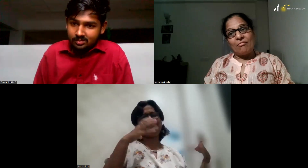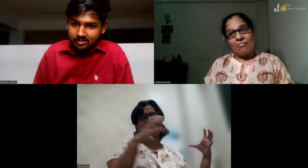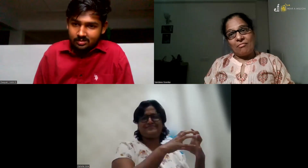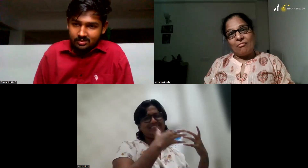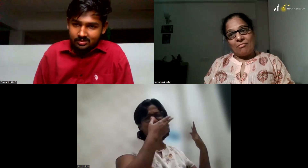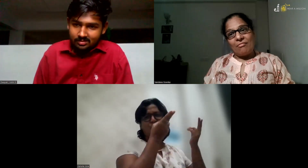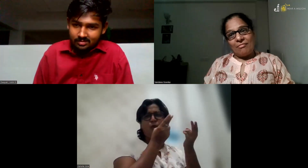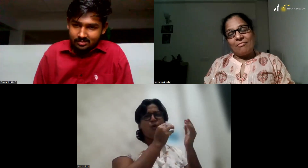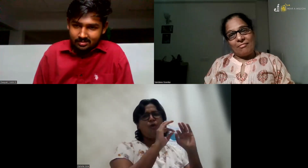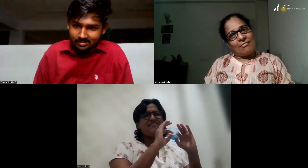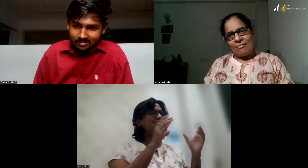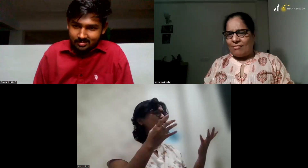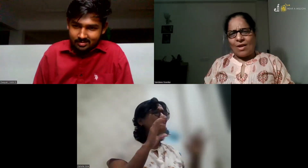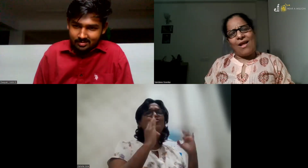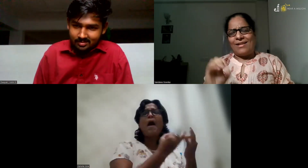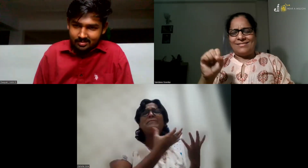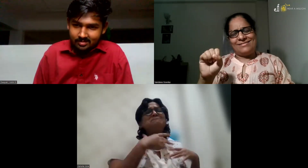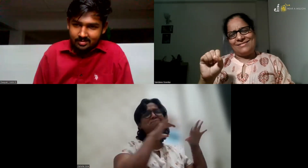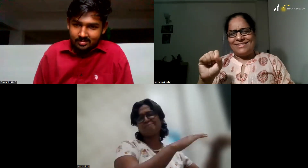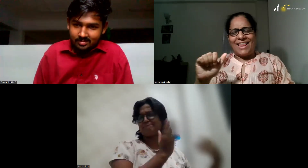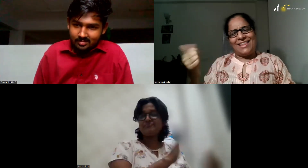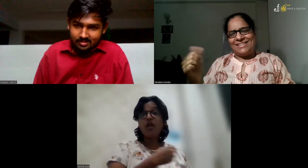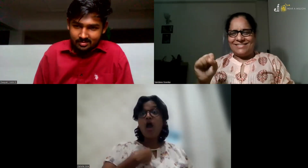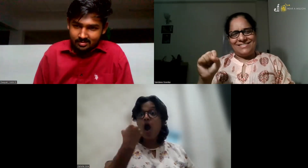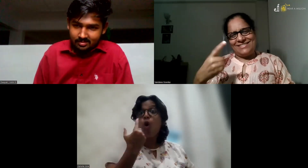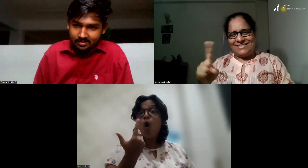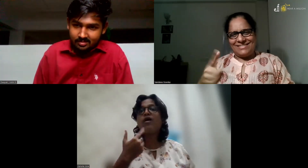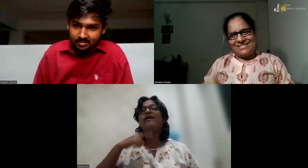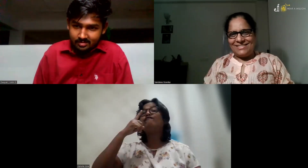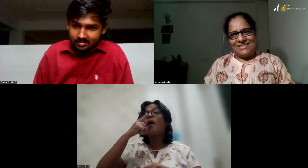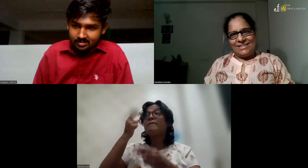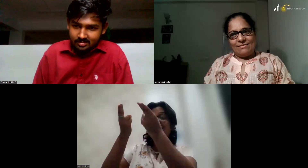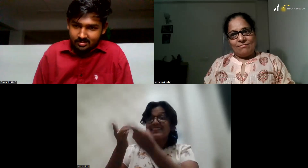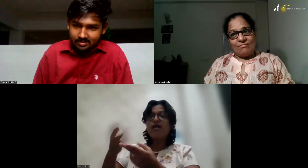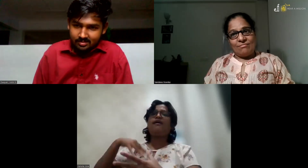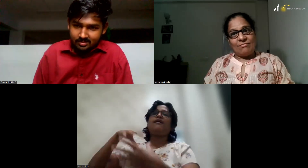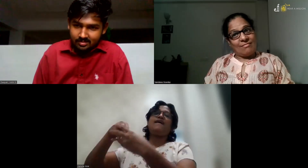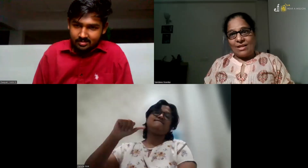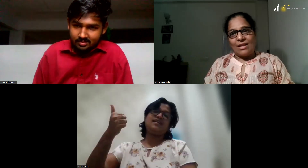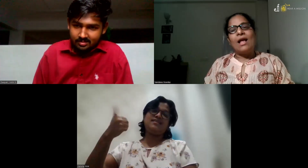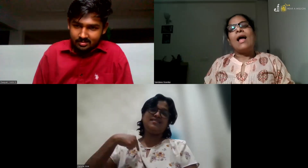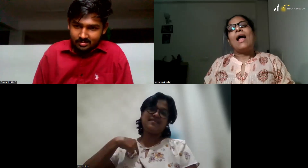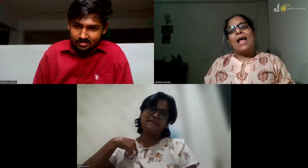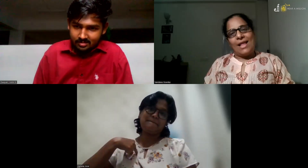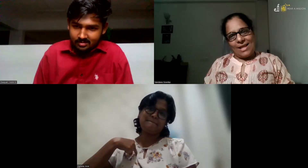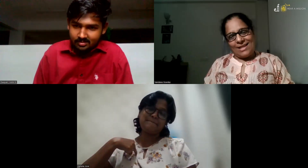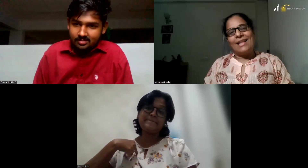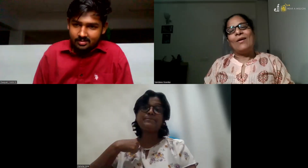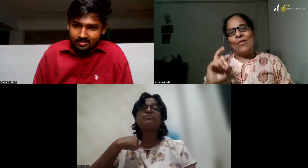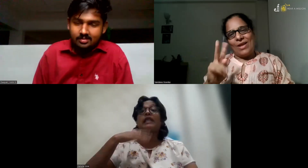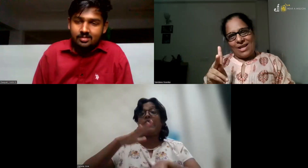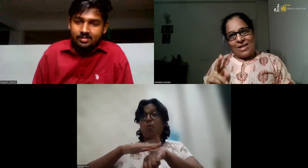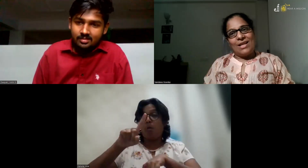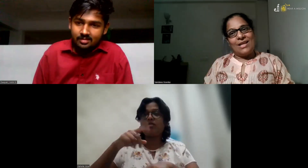So if I'm staying along with my family, that's yeah, hotel would be a safer place. If I'm staying alone, then I might